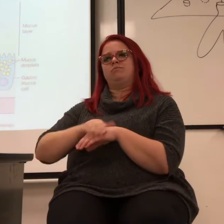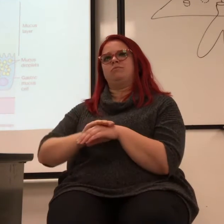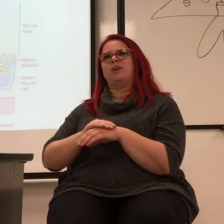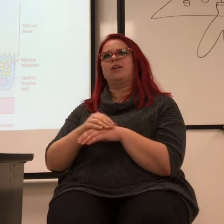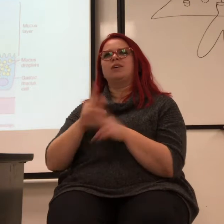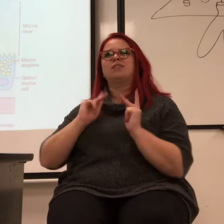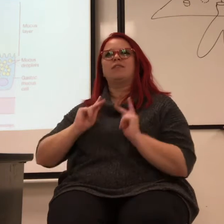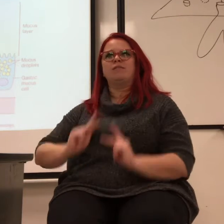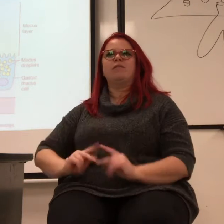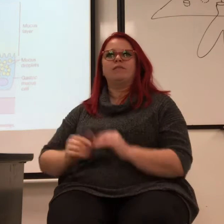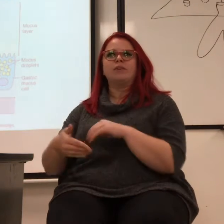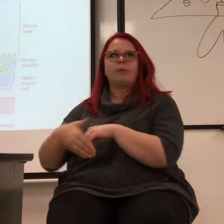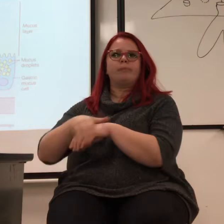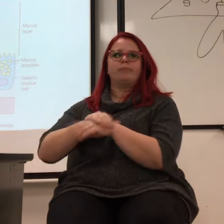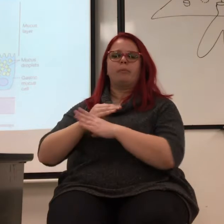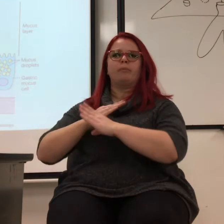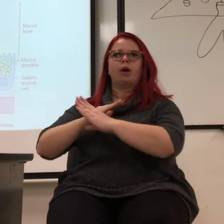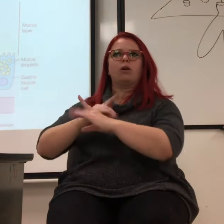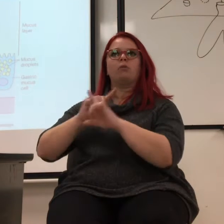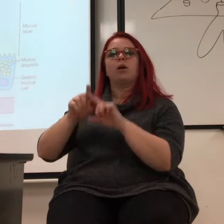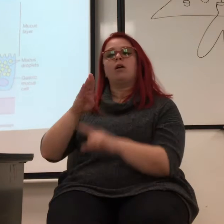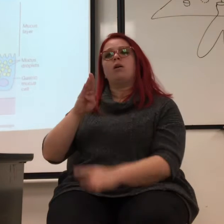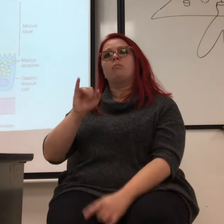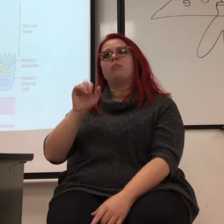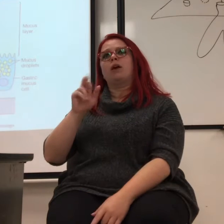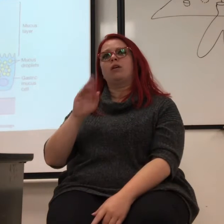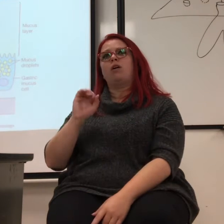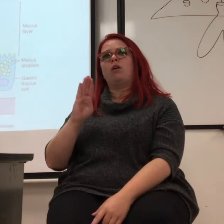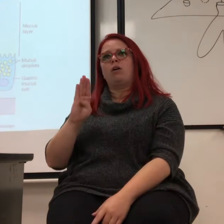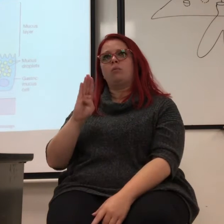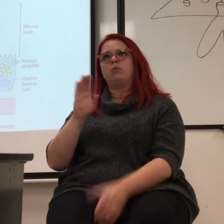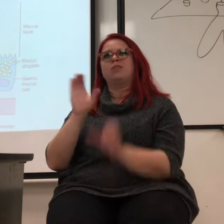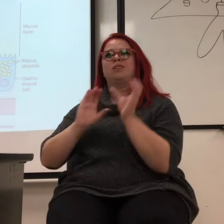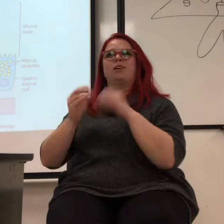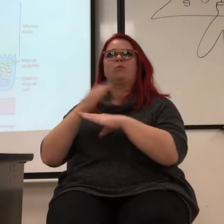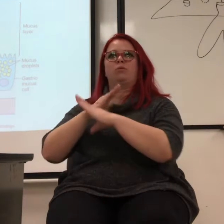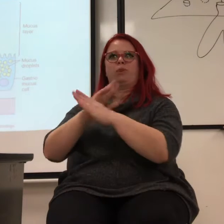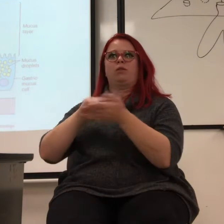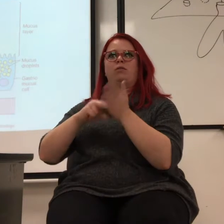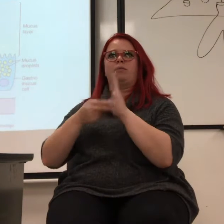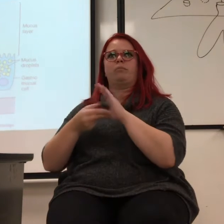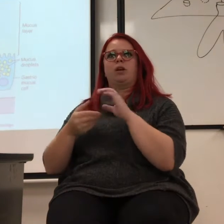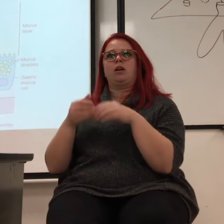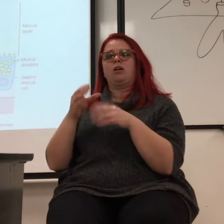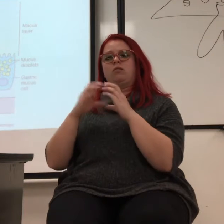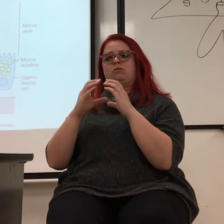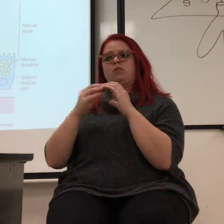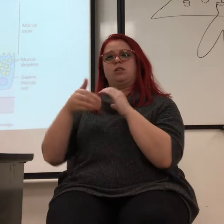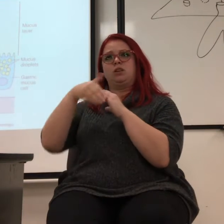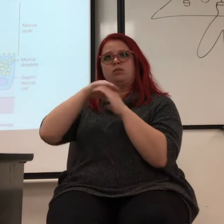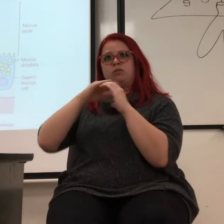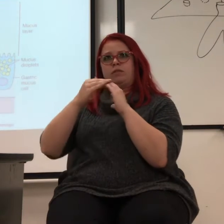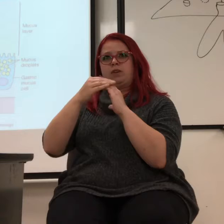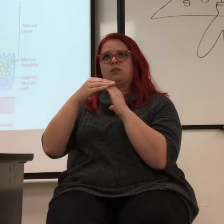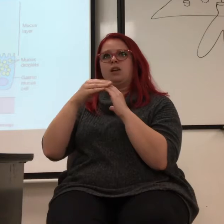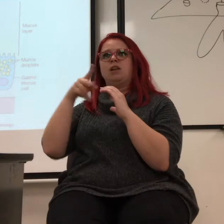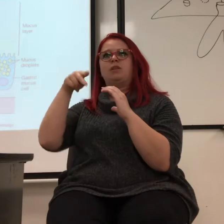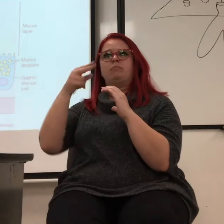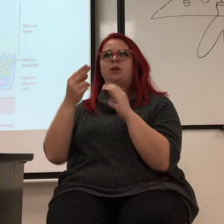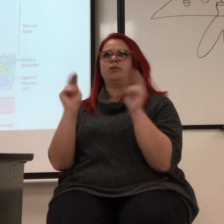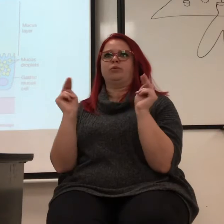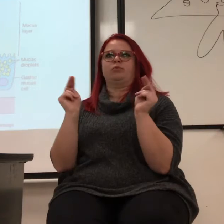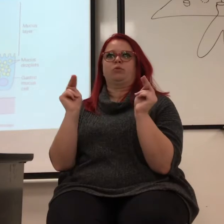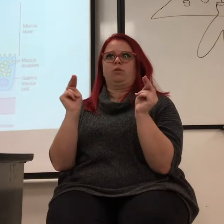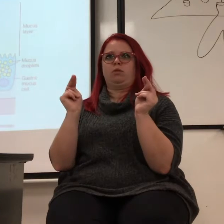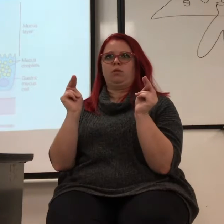bicarb is a chemical barrier so that at the cell surface it's pH neutral. So you don't get an ulcer. Of course you could get an ulcer, but